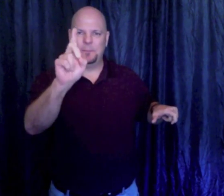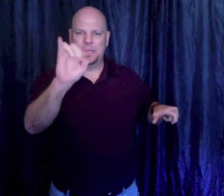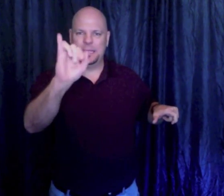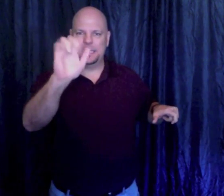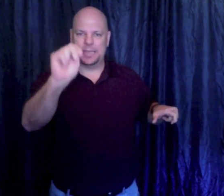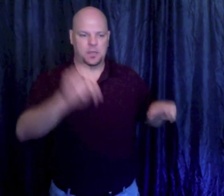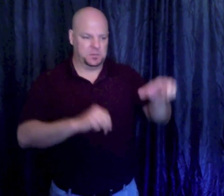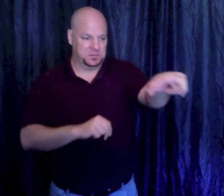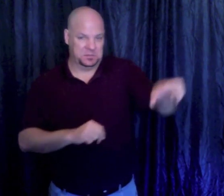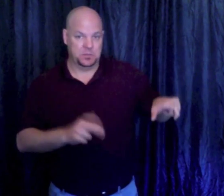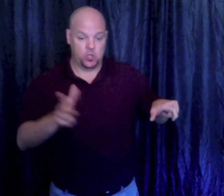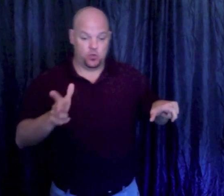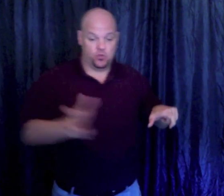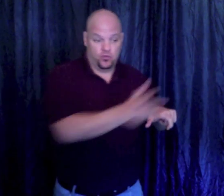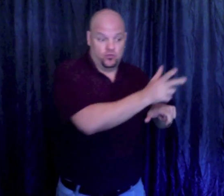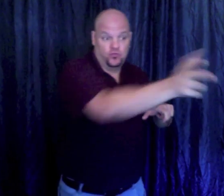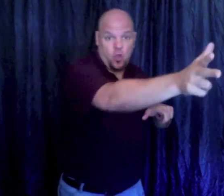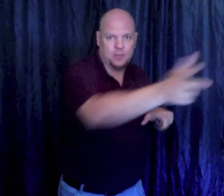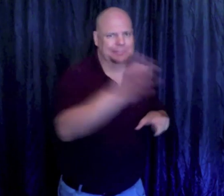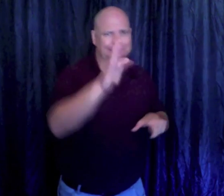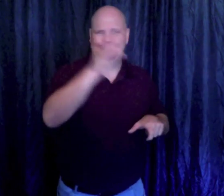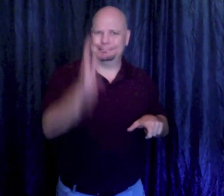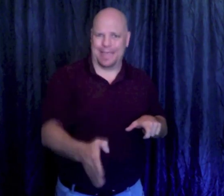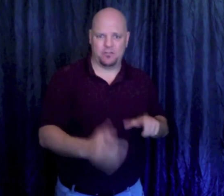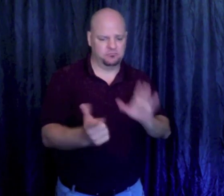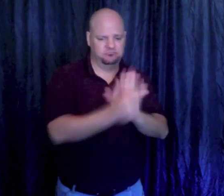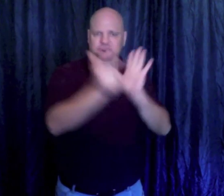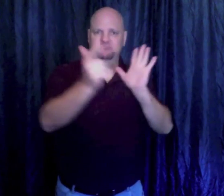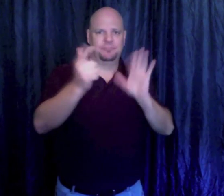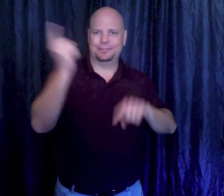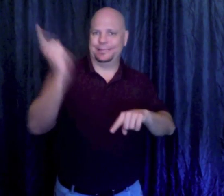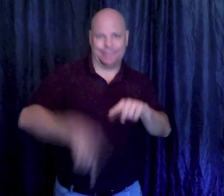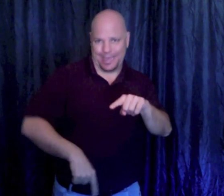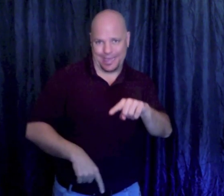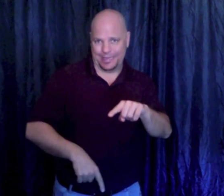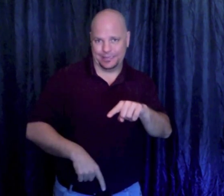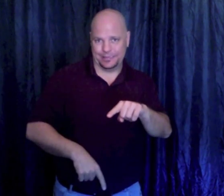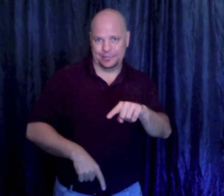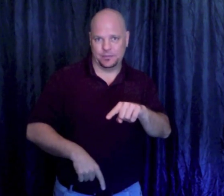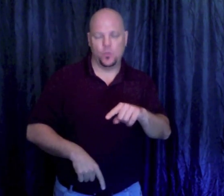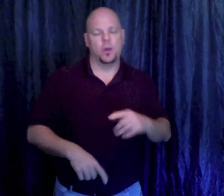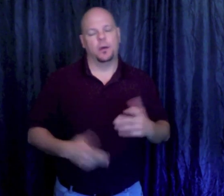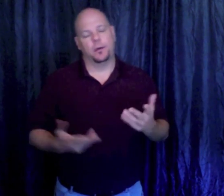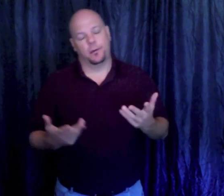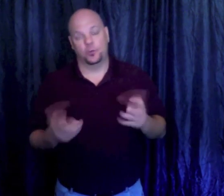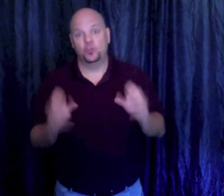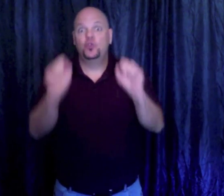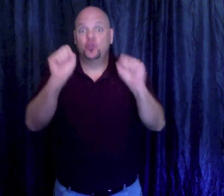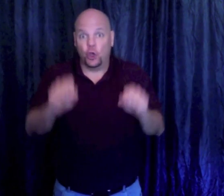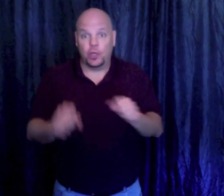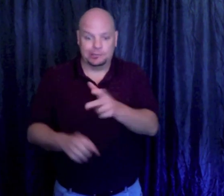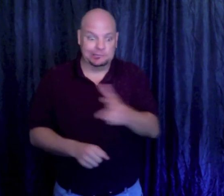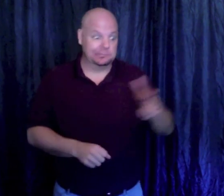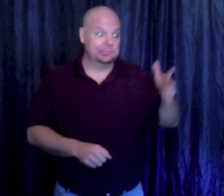cross over that. That's something you can't cross over that. Well, like if you could, but of course, again, what you'd be doing is you'd be causing an